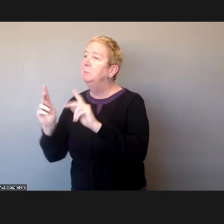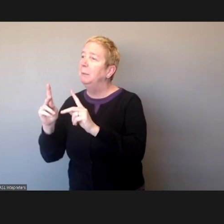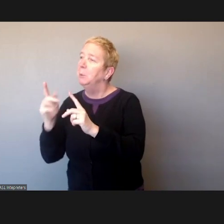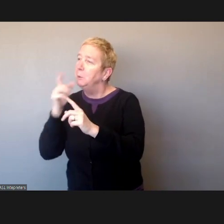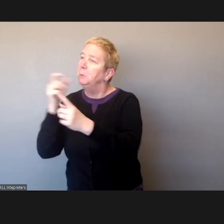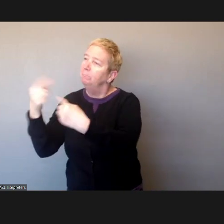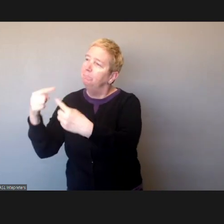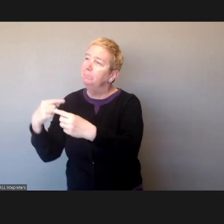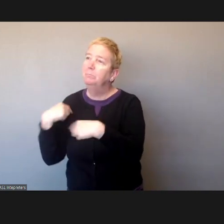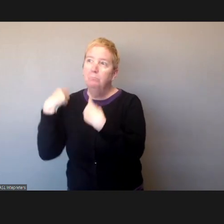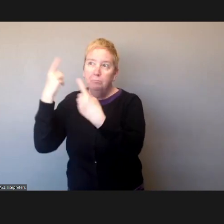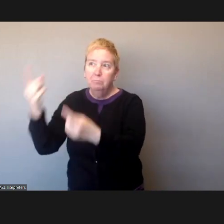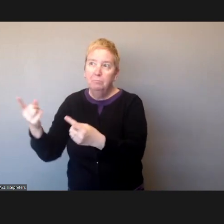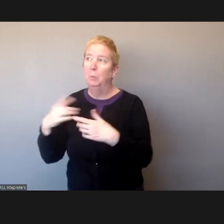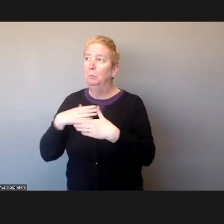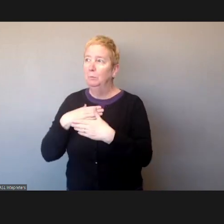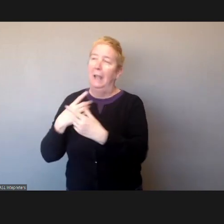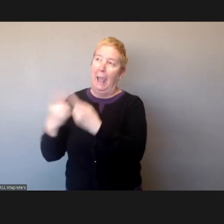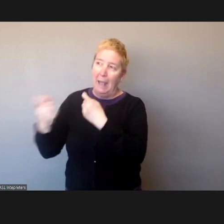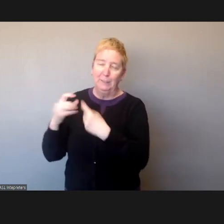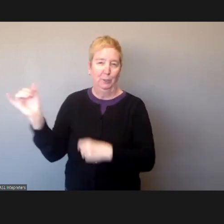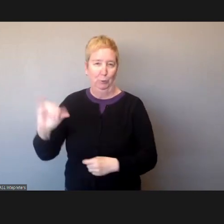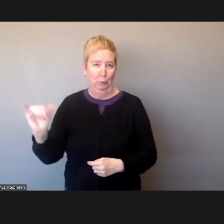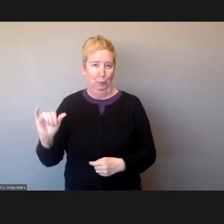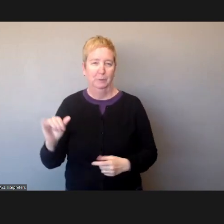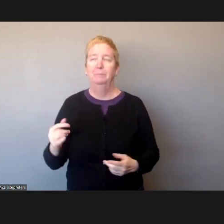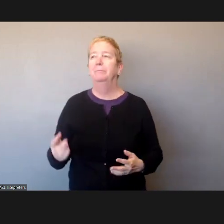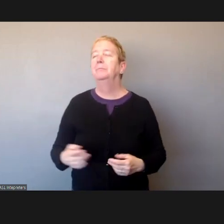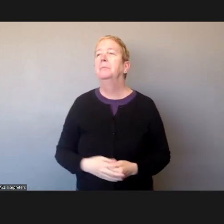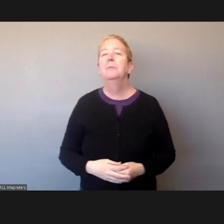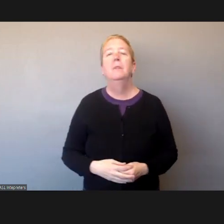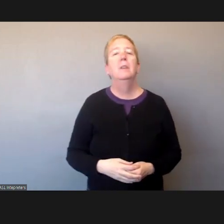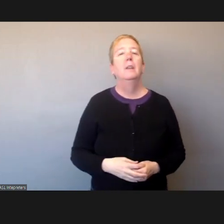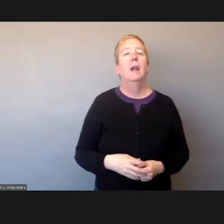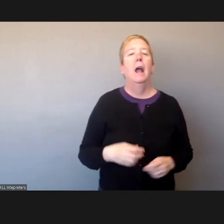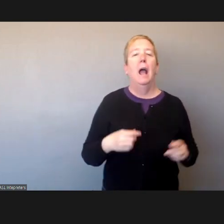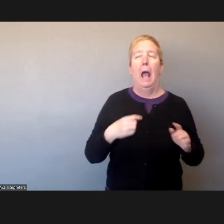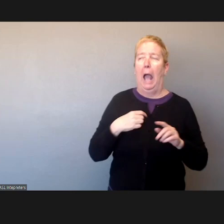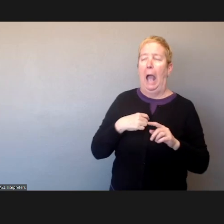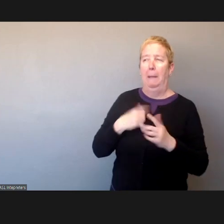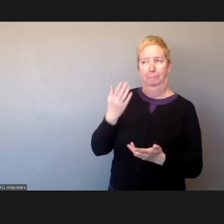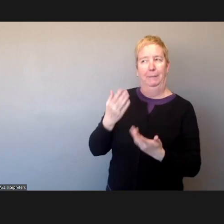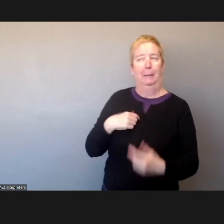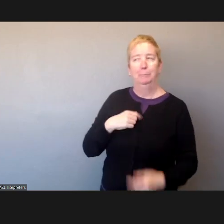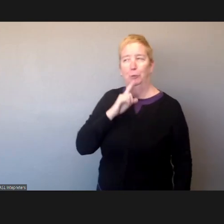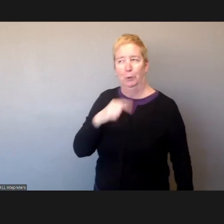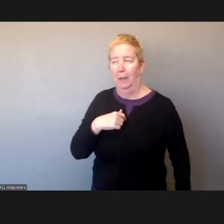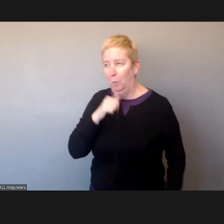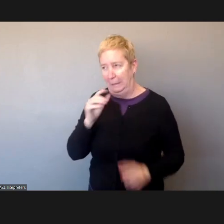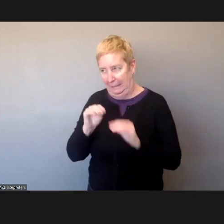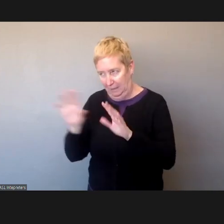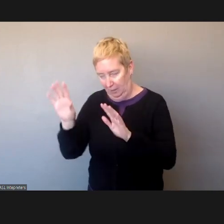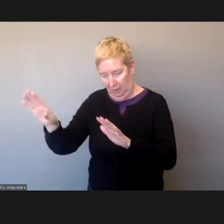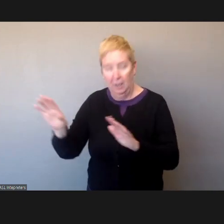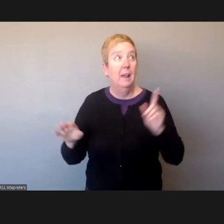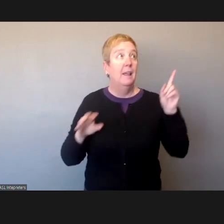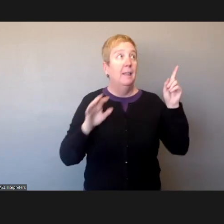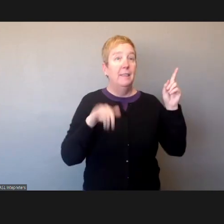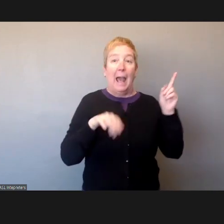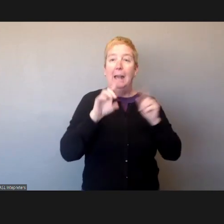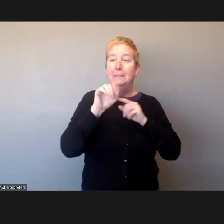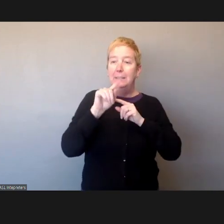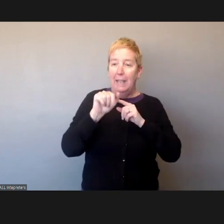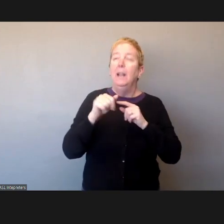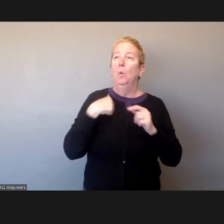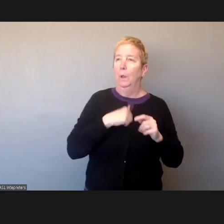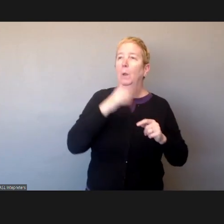as well. So thanks for that. What I said was, I probably wasn't clear. We will be putting that data online. We're just not going to